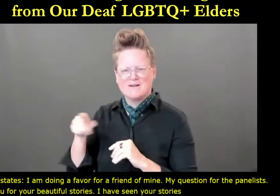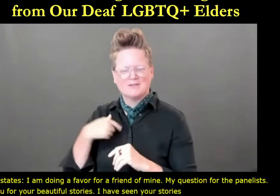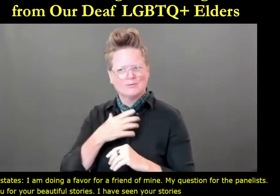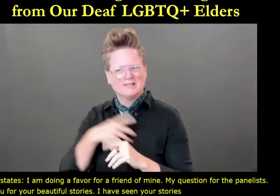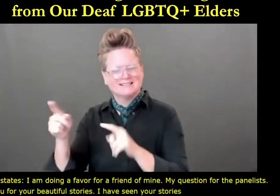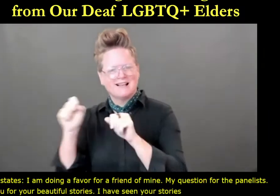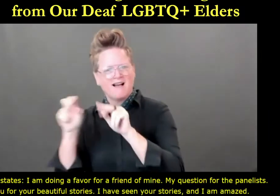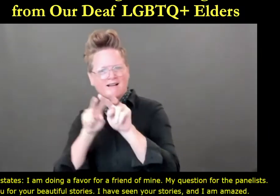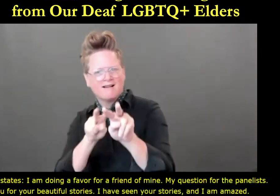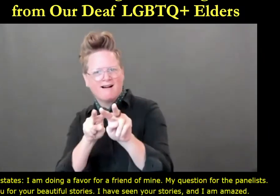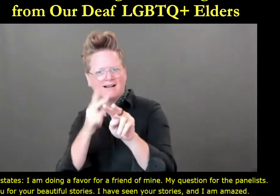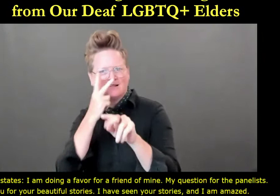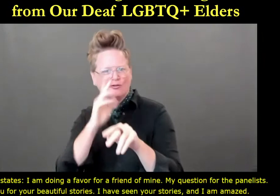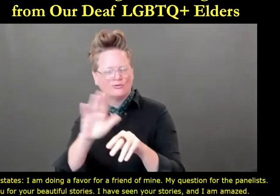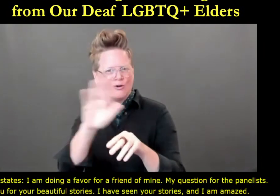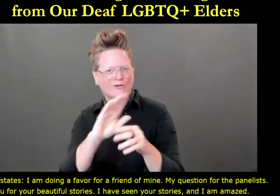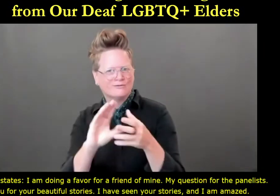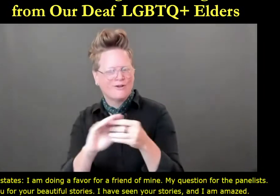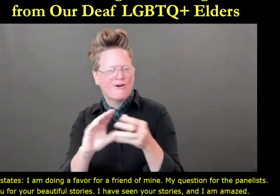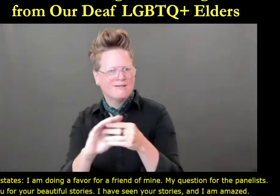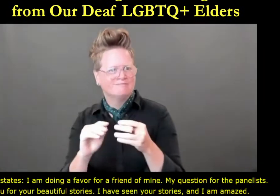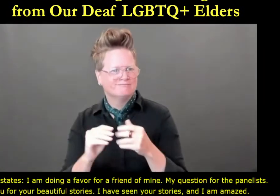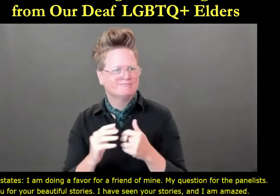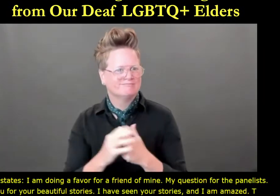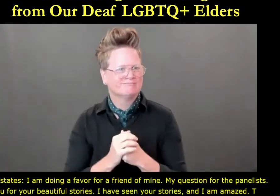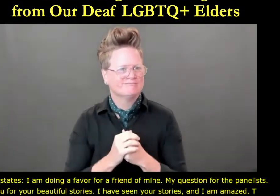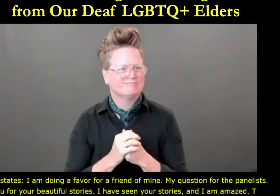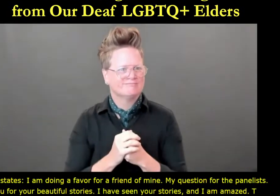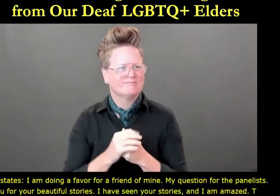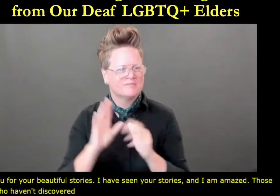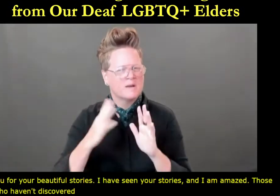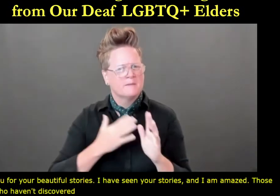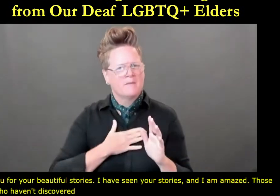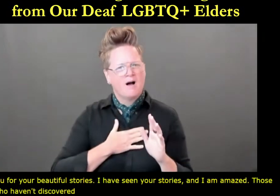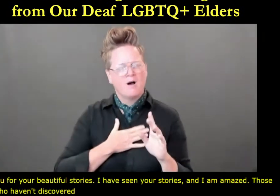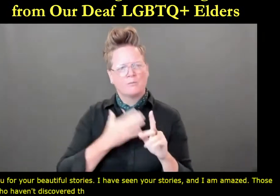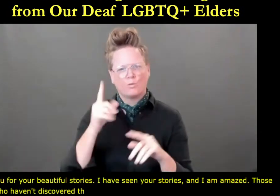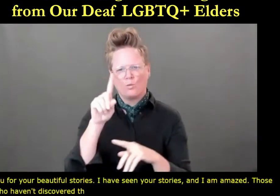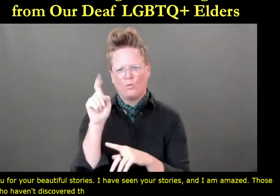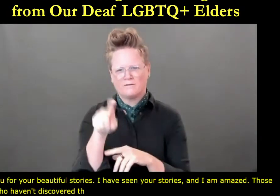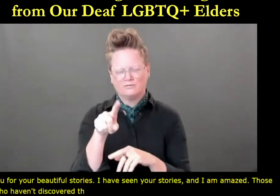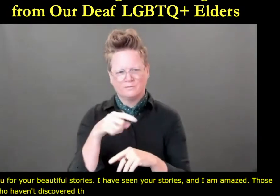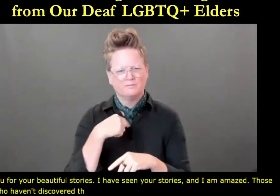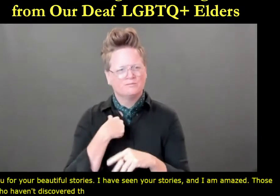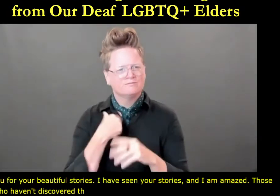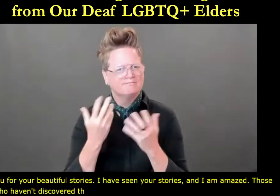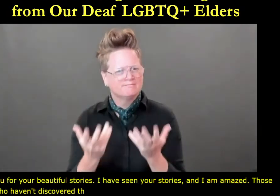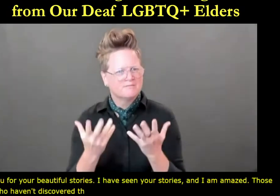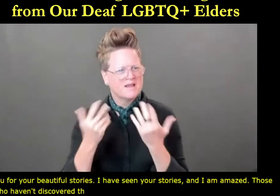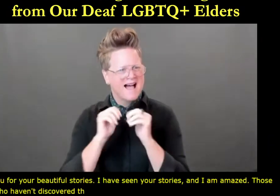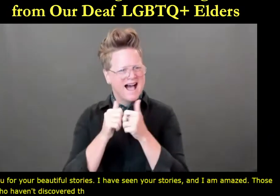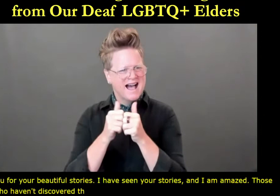yet i i look at your stories and i hope that my students see